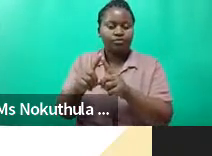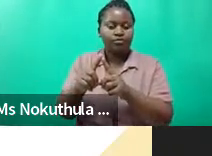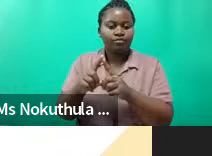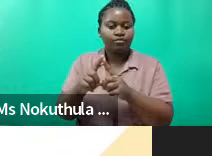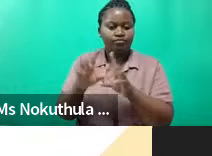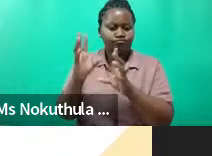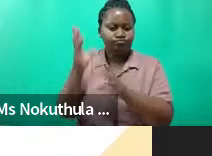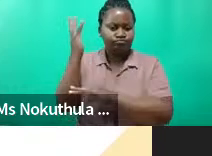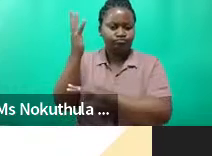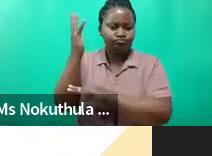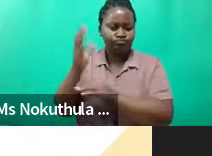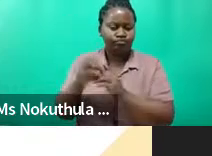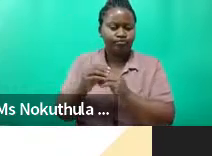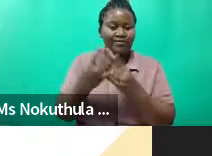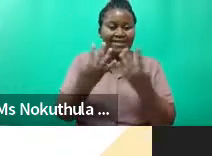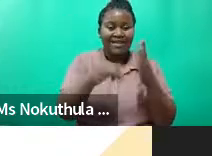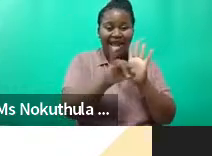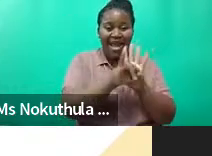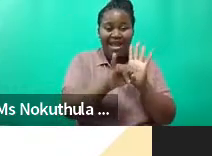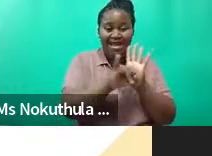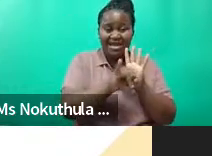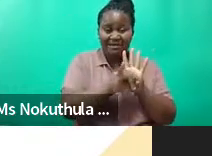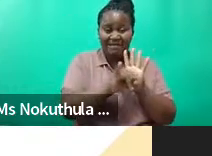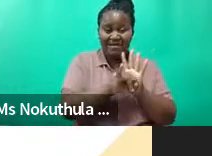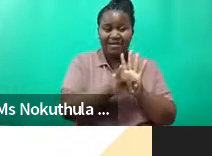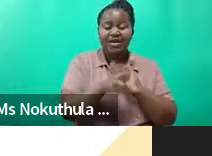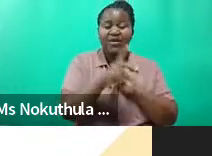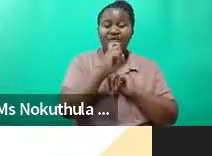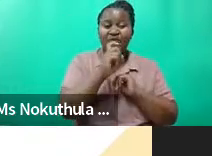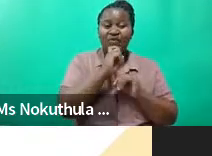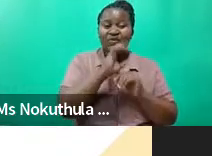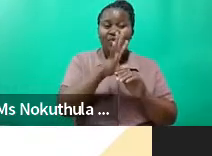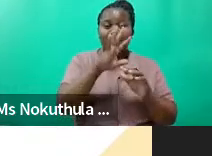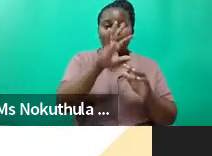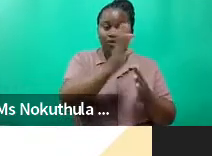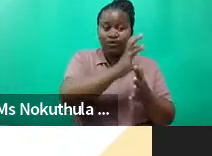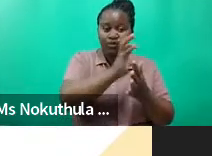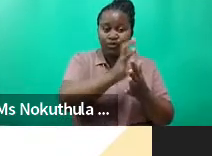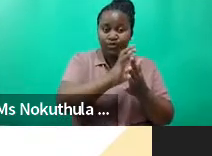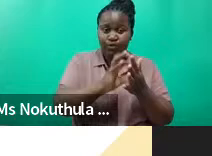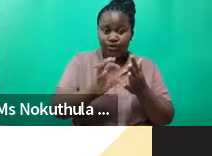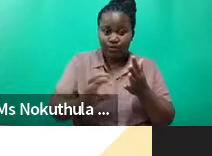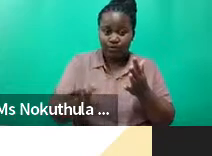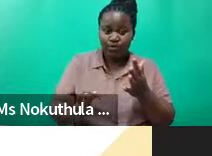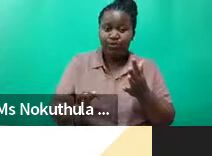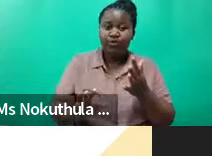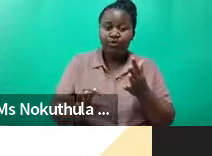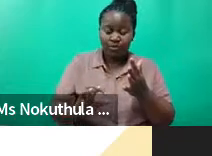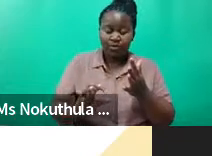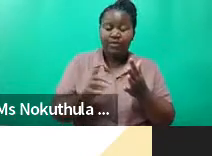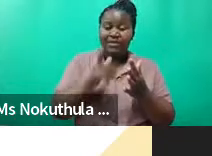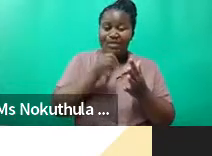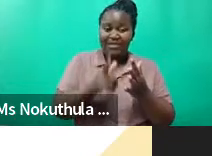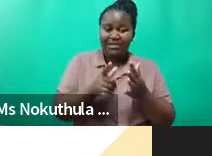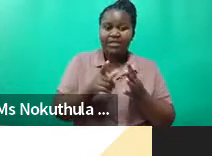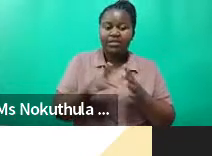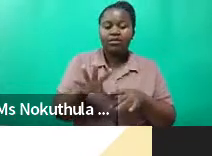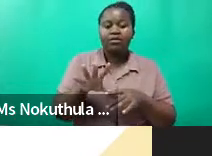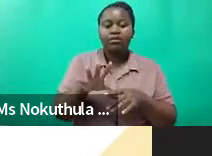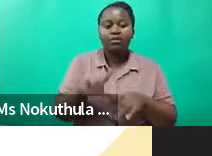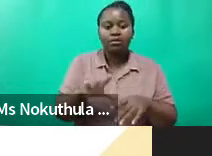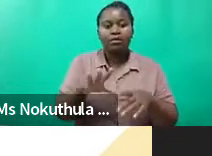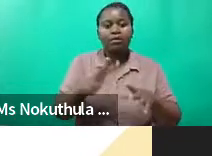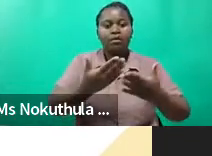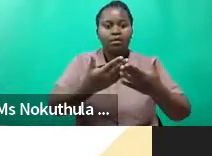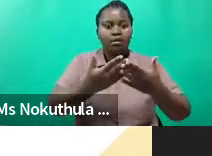I've identified that we're going to be using storytelling to disrupt ableist narratives, and we have adopted a disability studies in